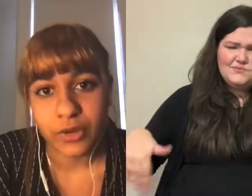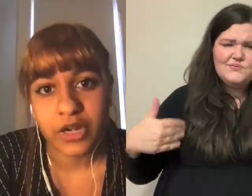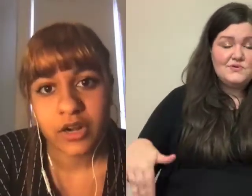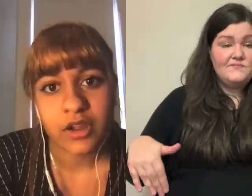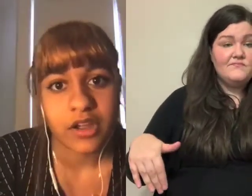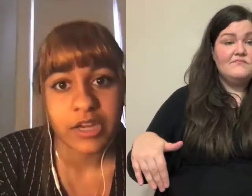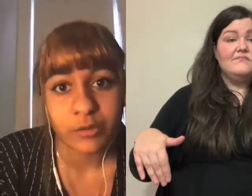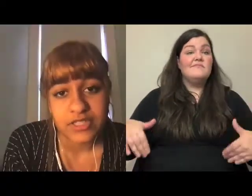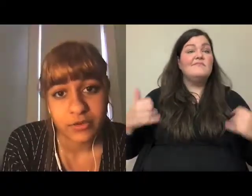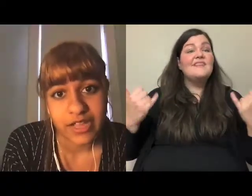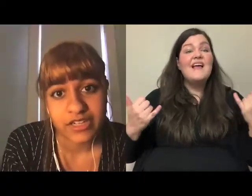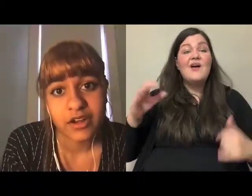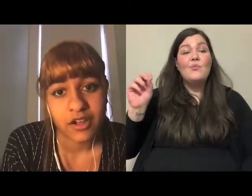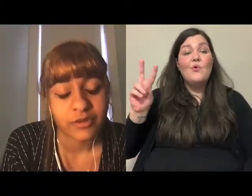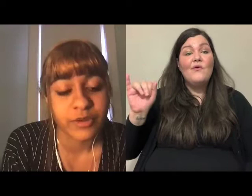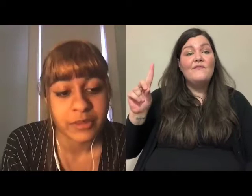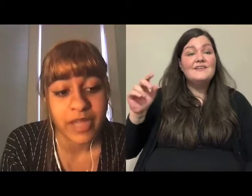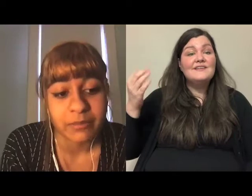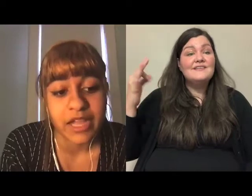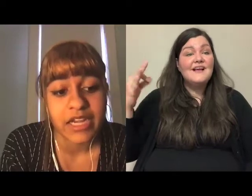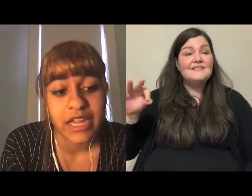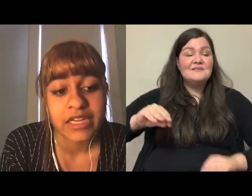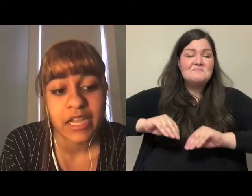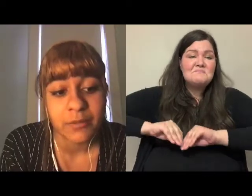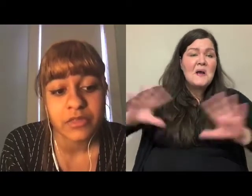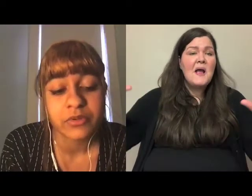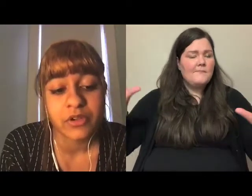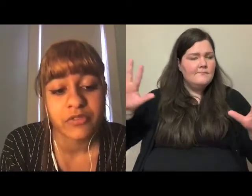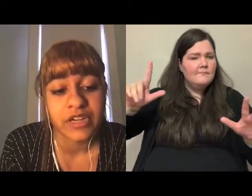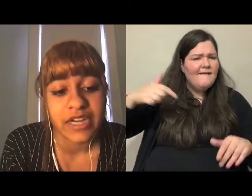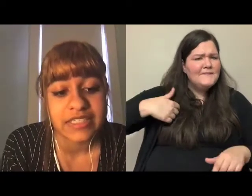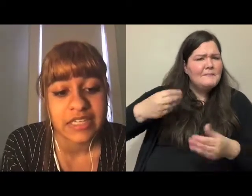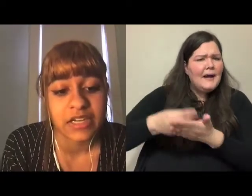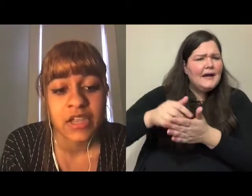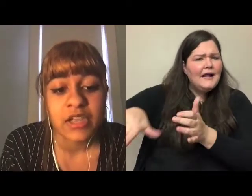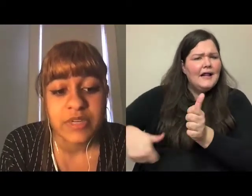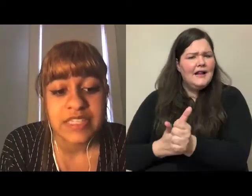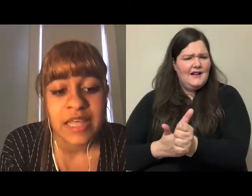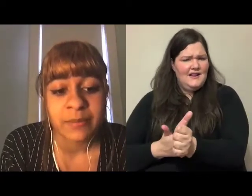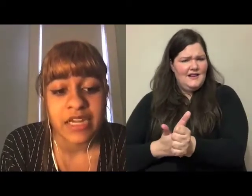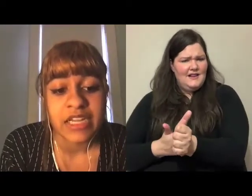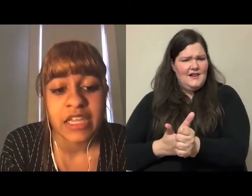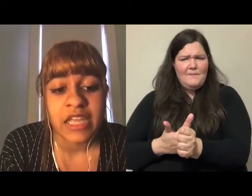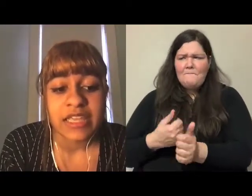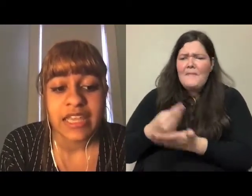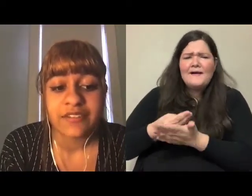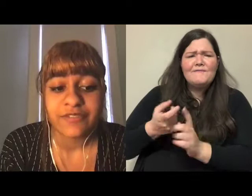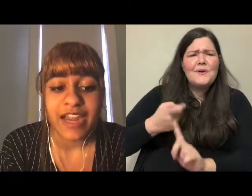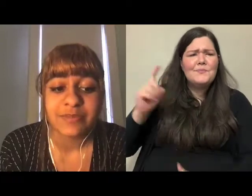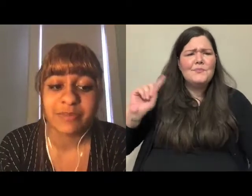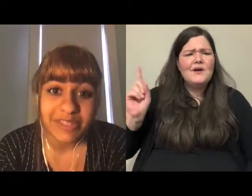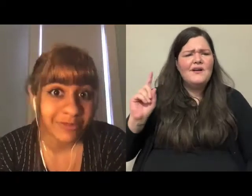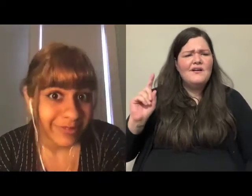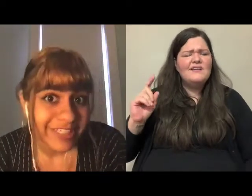of work in Wet'suwet'en with the pipeline, and coming through COVID-19, we see that money can in